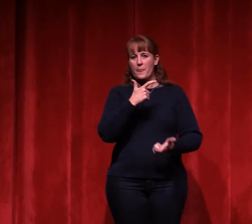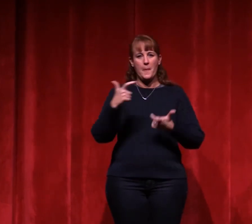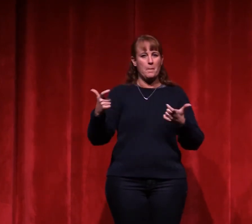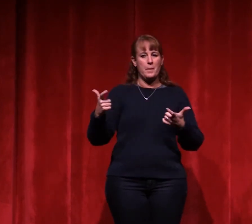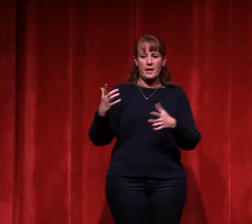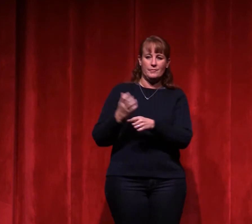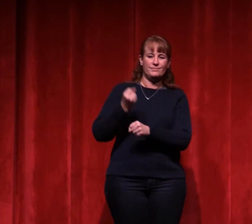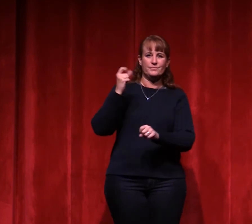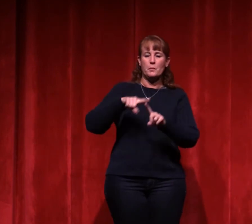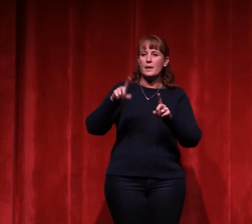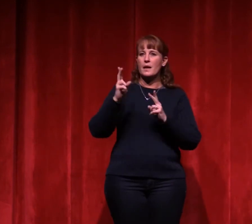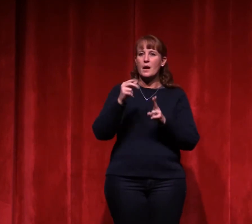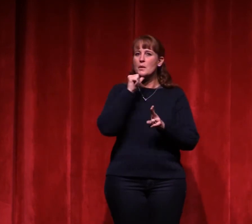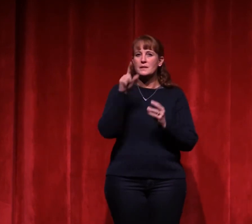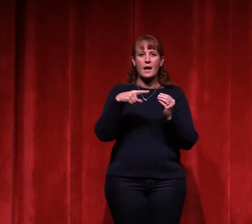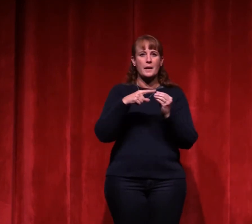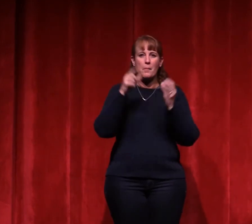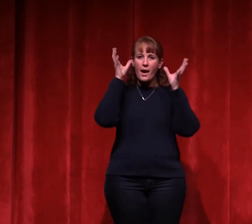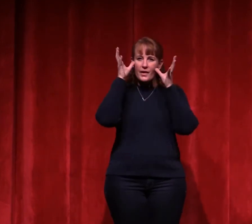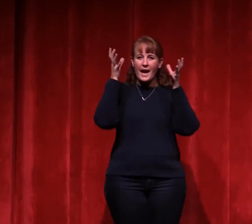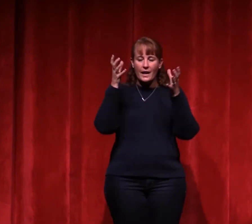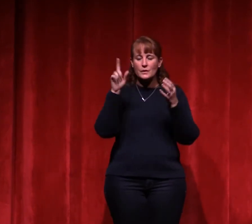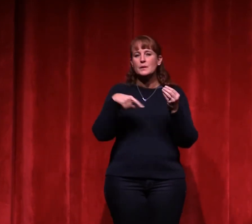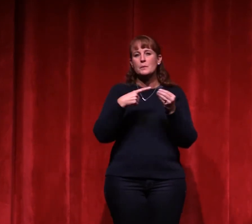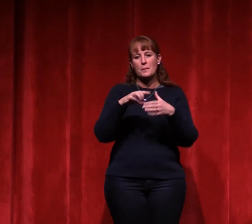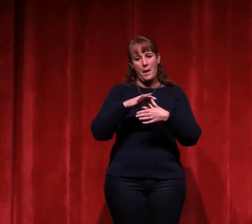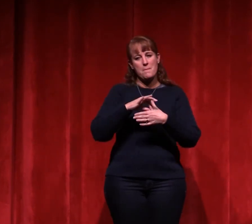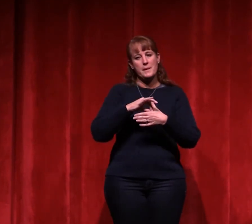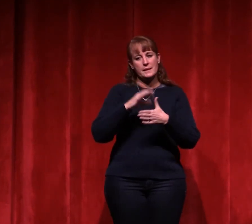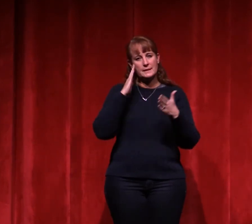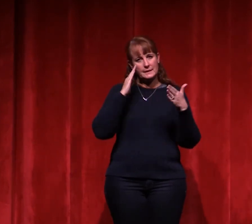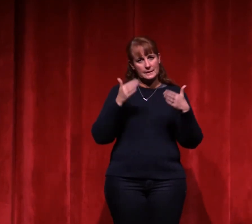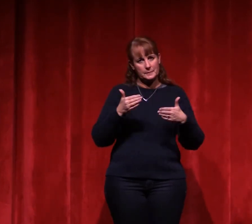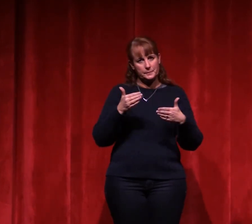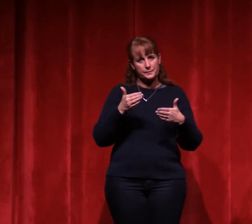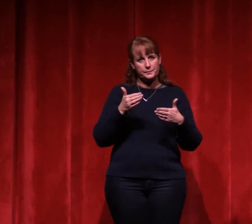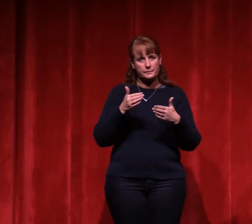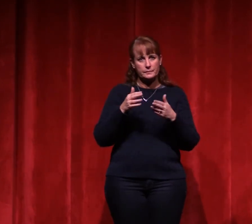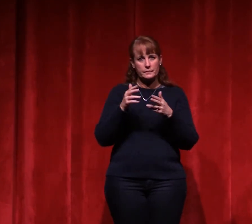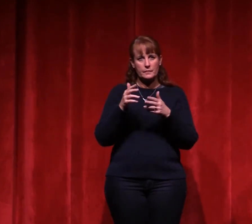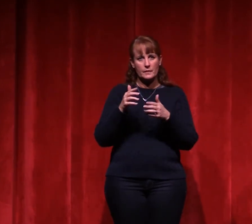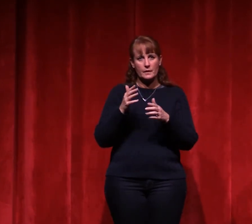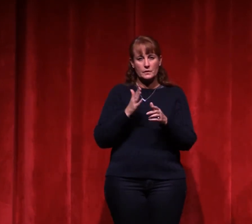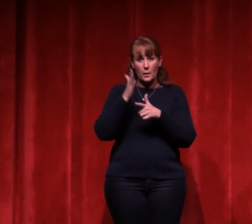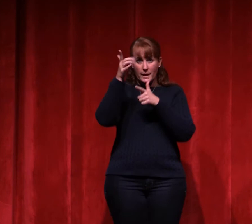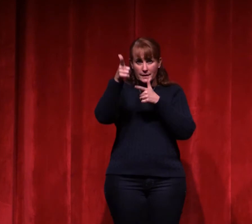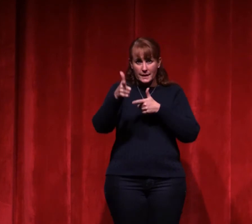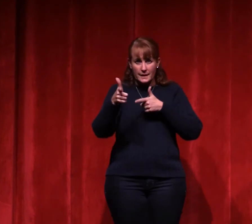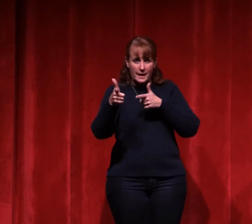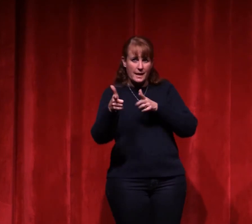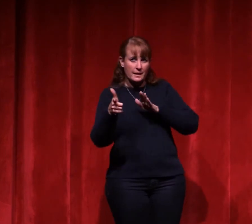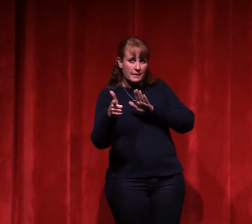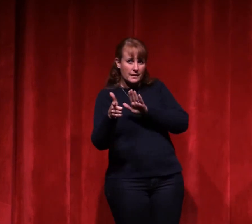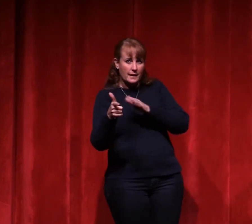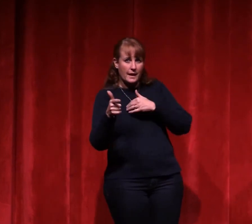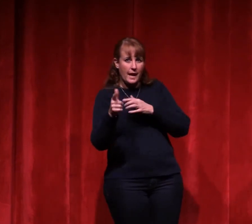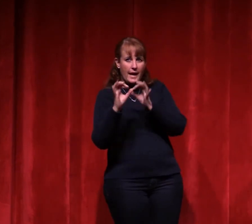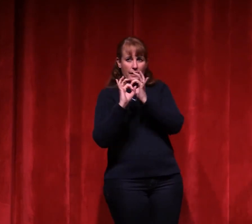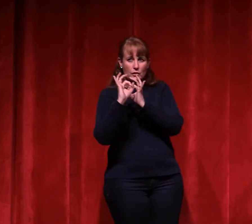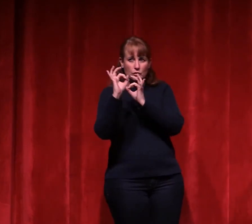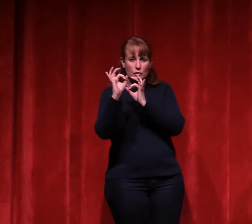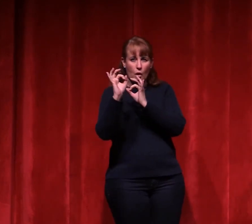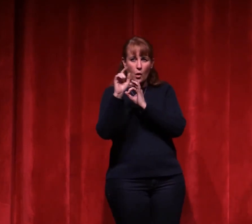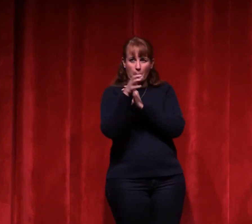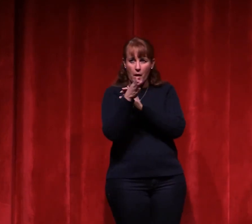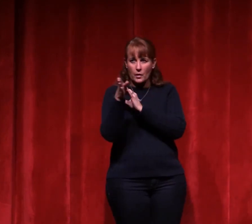but this hunt was not about antlers. It was about meat. So I leaned into my gun and put the scope